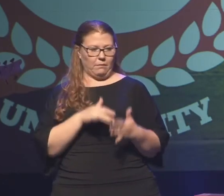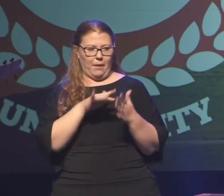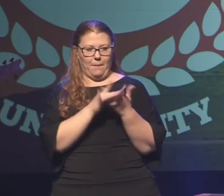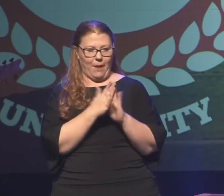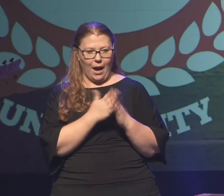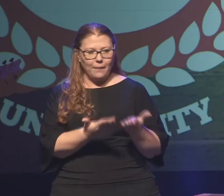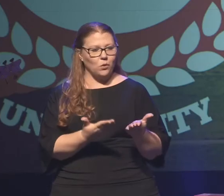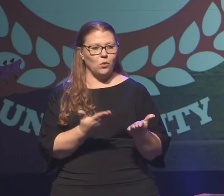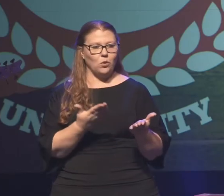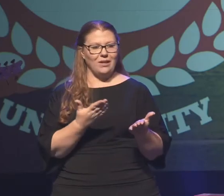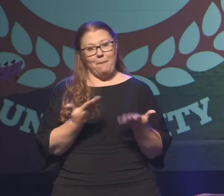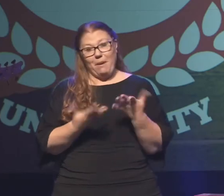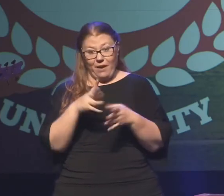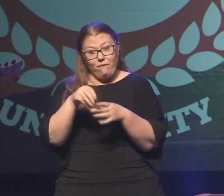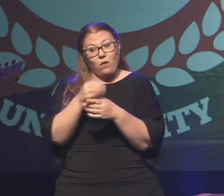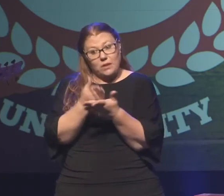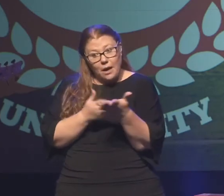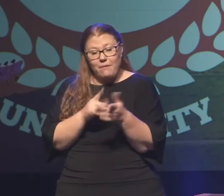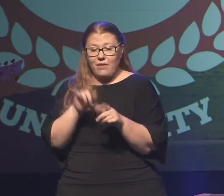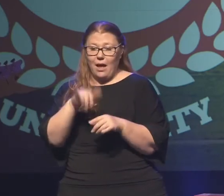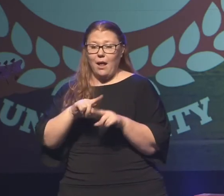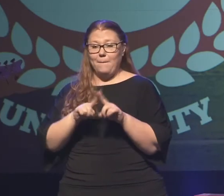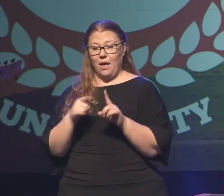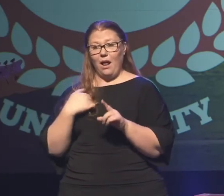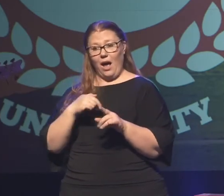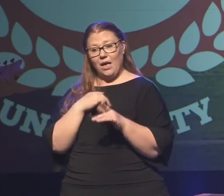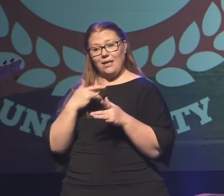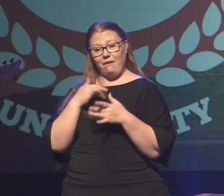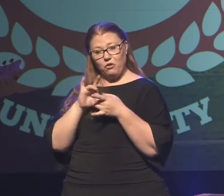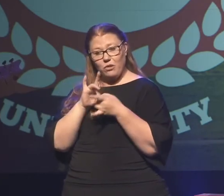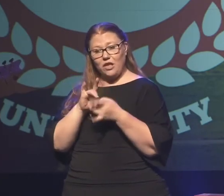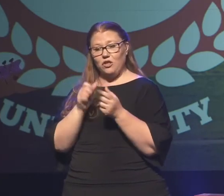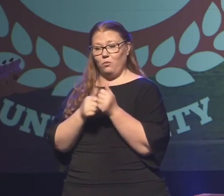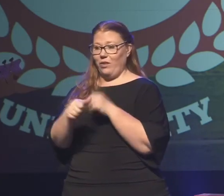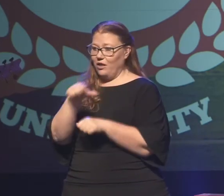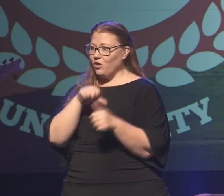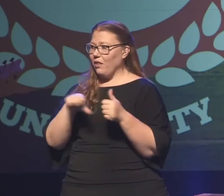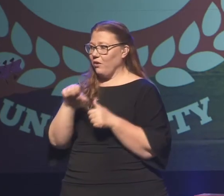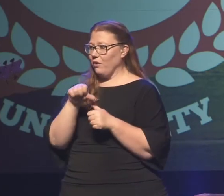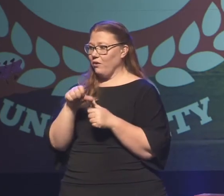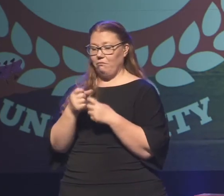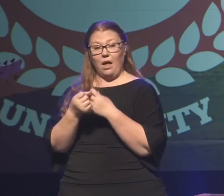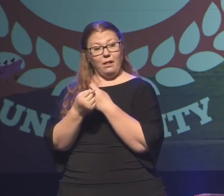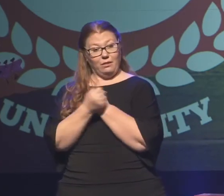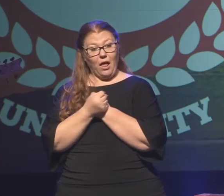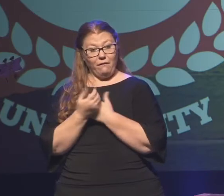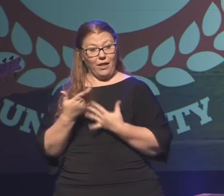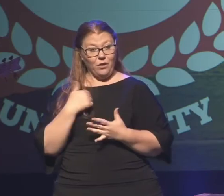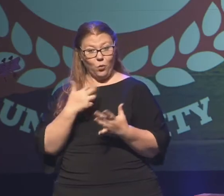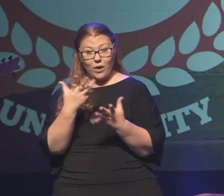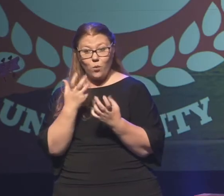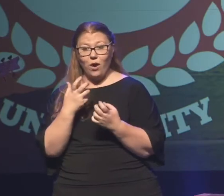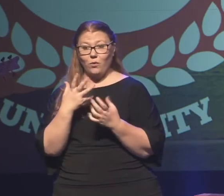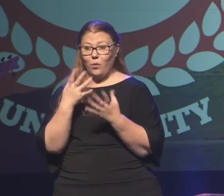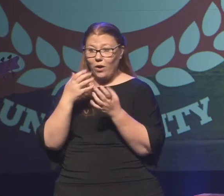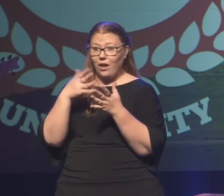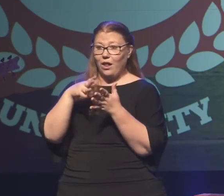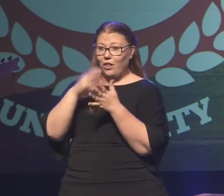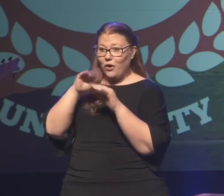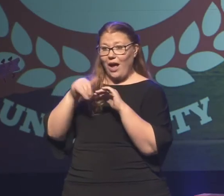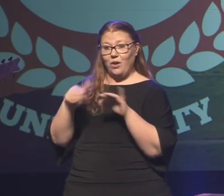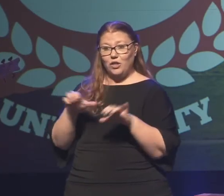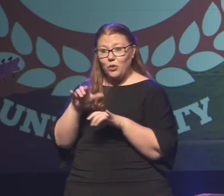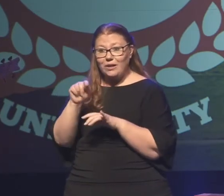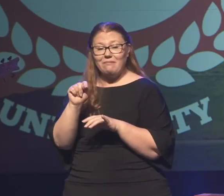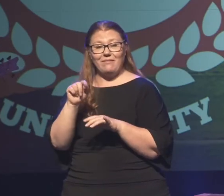that. But it's us relating to each other. You know, it's that love thing that we want and we want to learn how to do that really